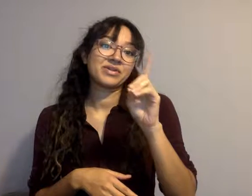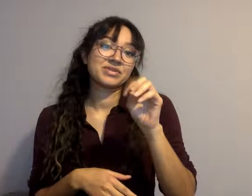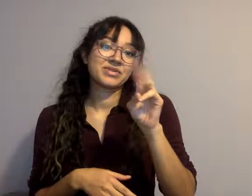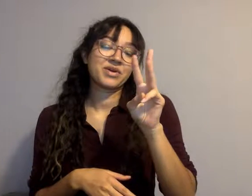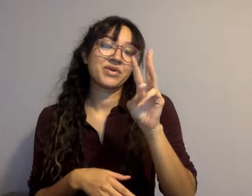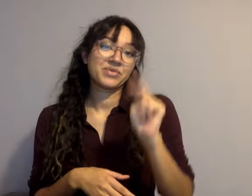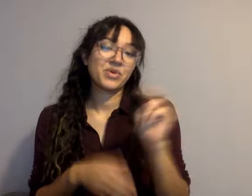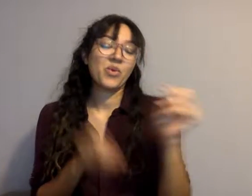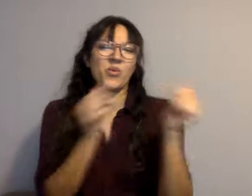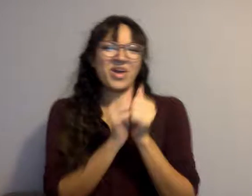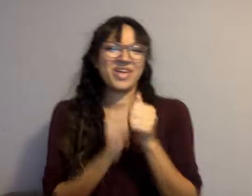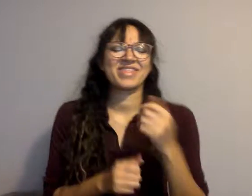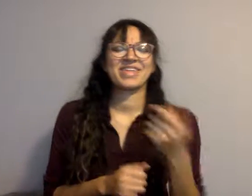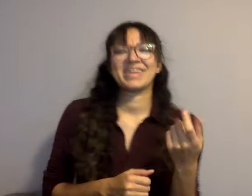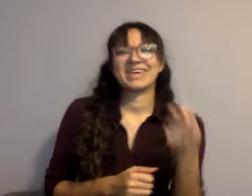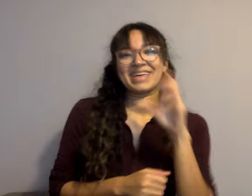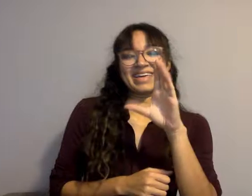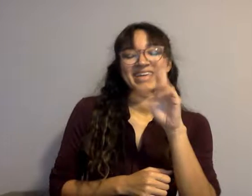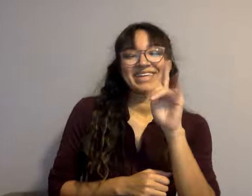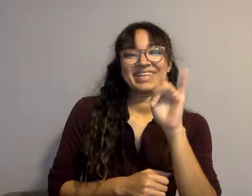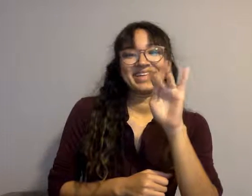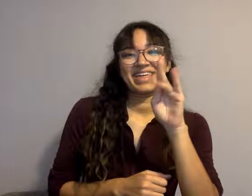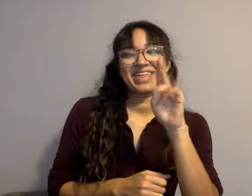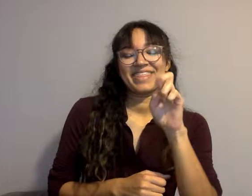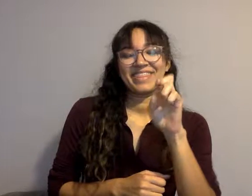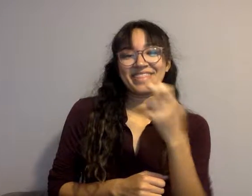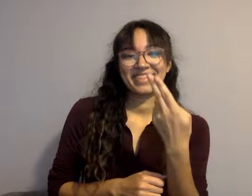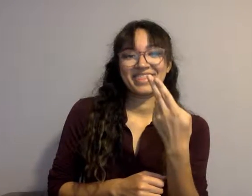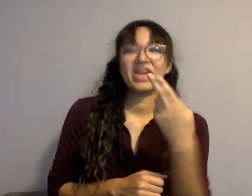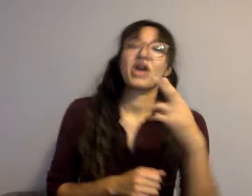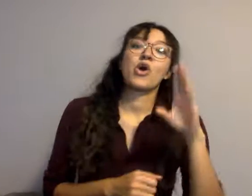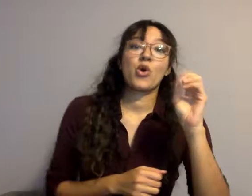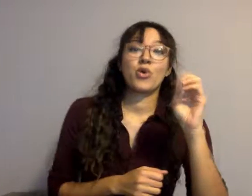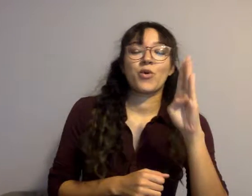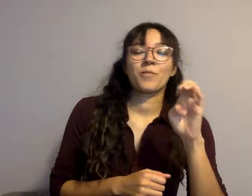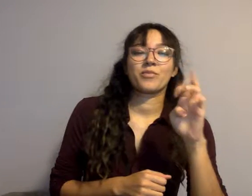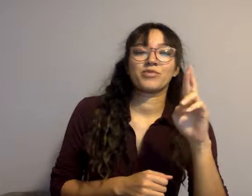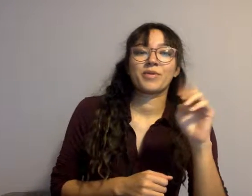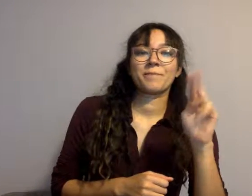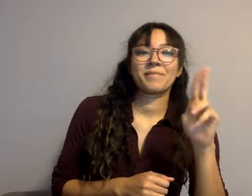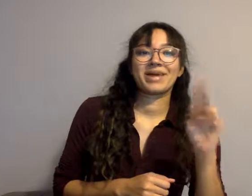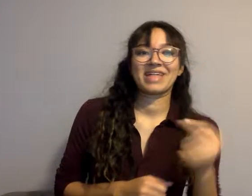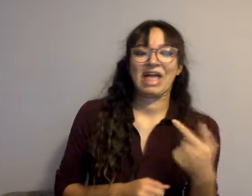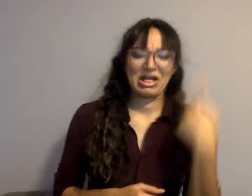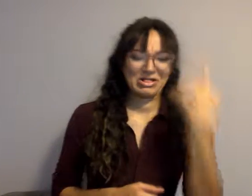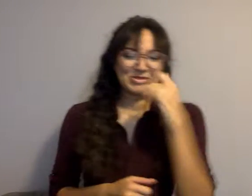walked in looking like I was going to the prom, and they shuffle me into a studio and